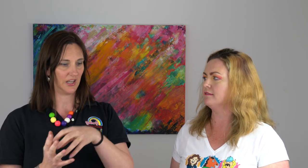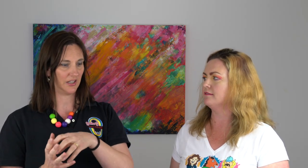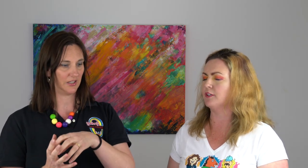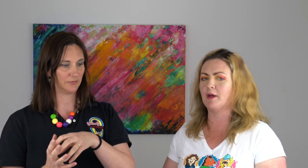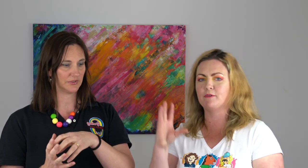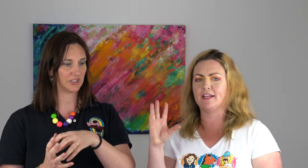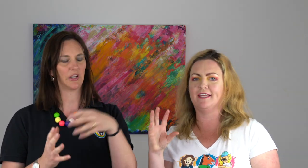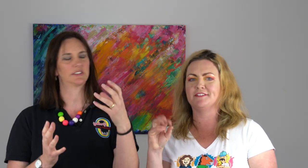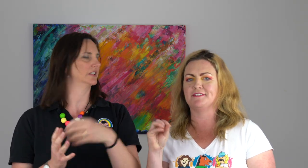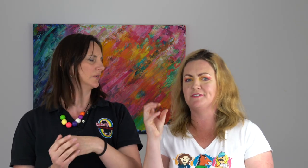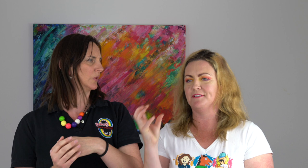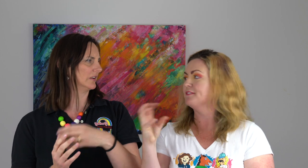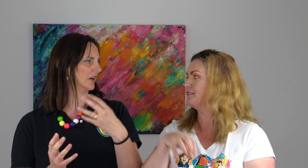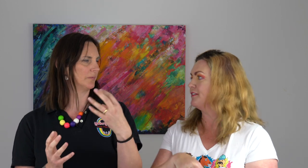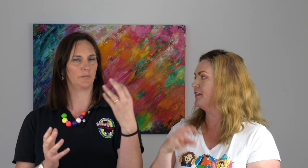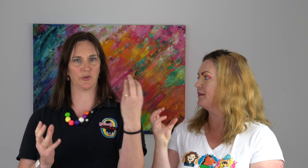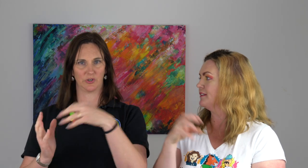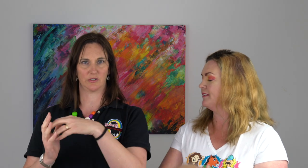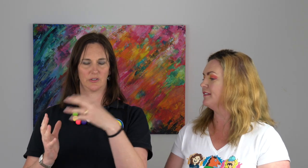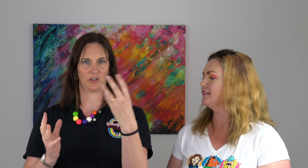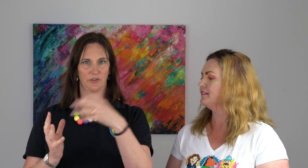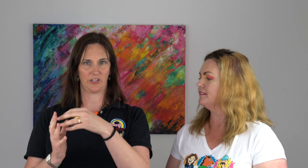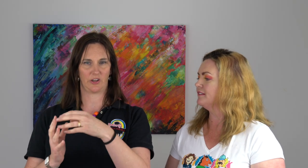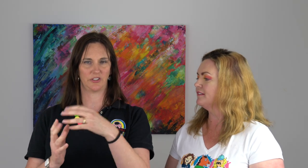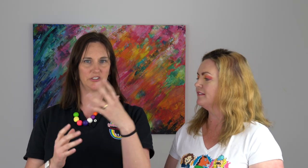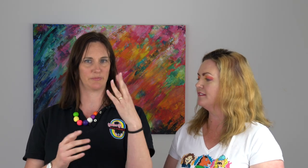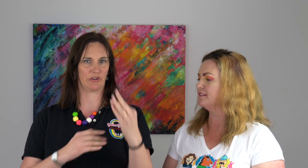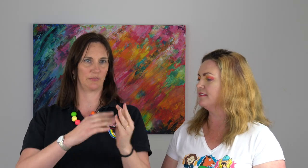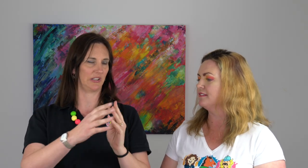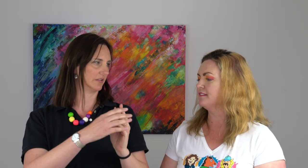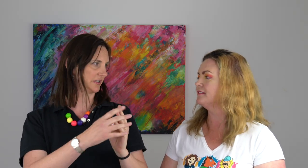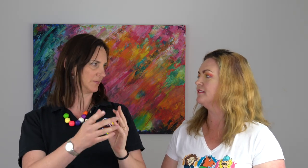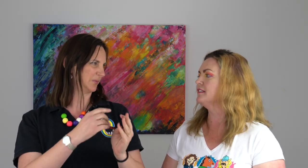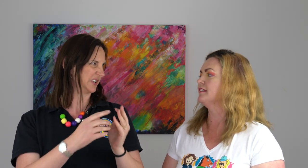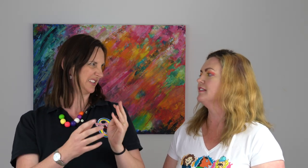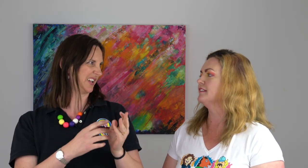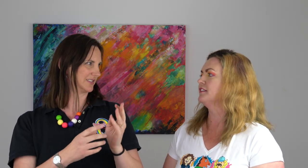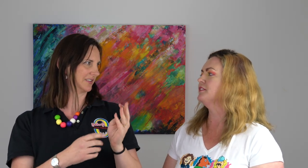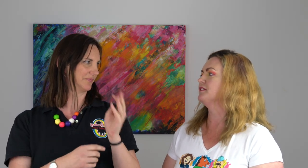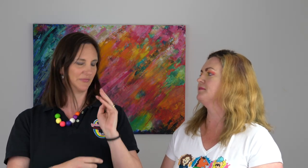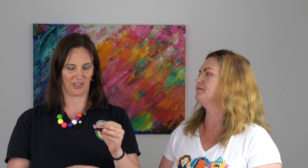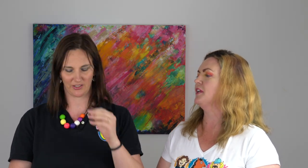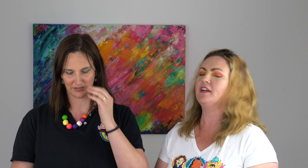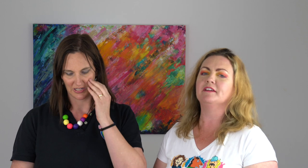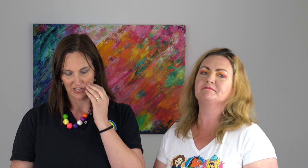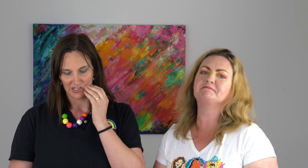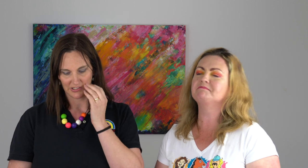Okay. So when I do it on the video, you can just mirror me. That's probably easy, actually. Cool. Yeah. Okay. Yeah.